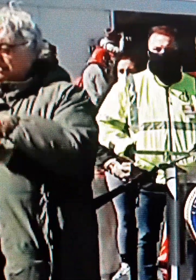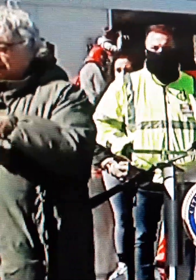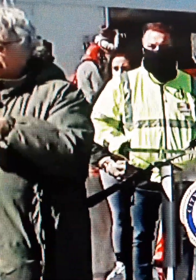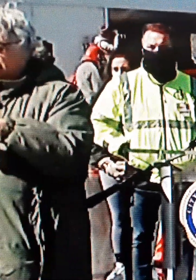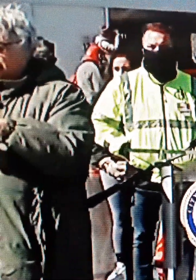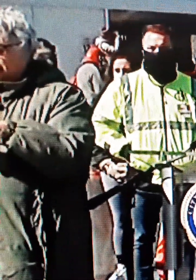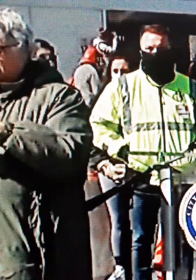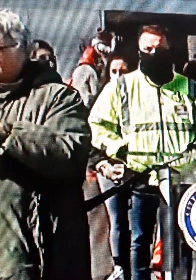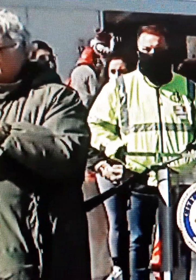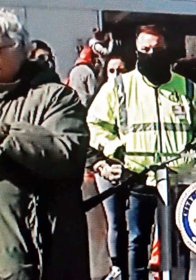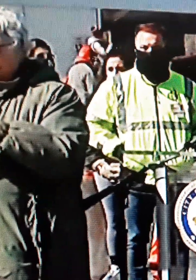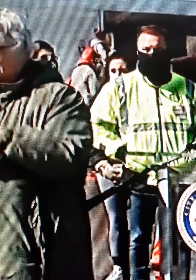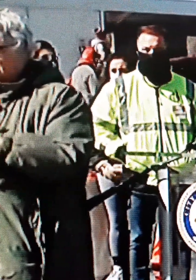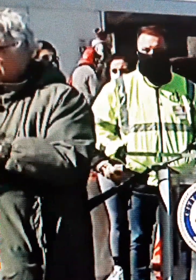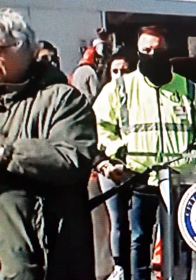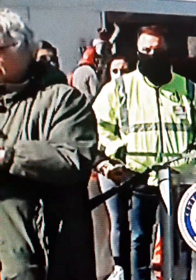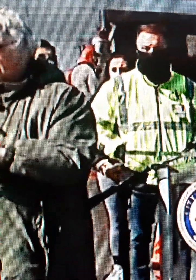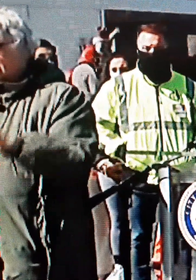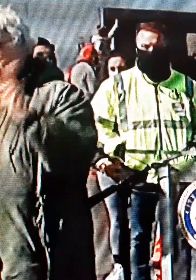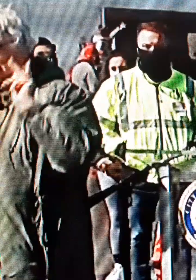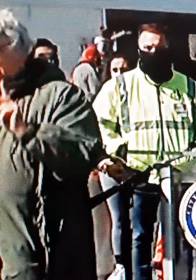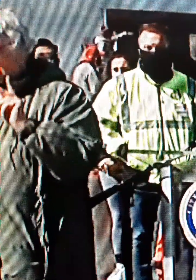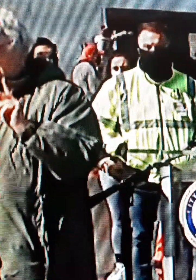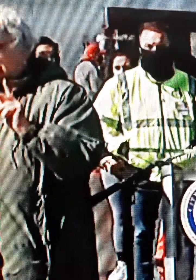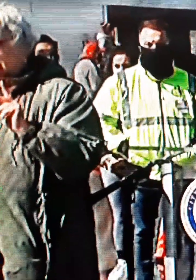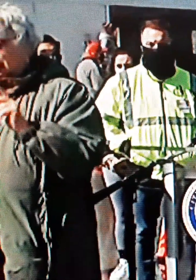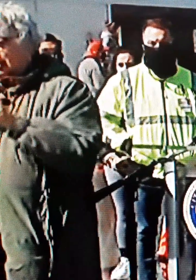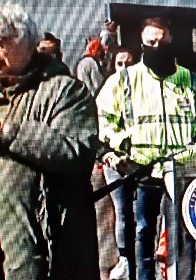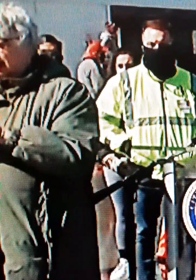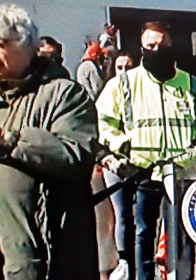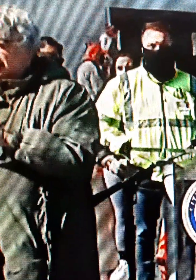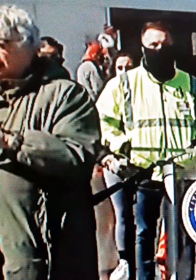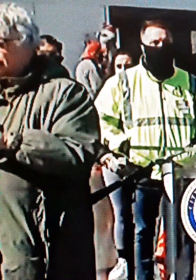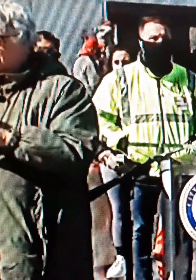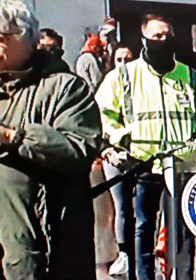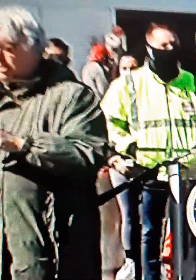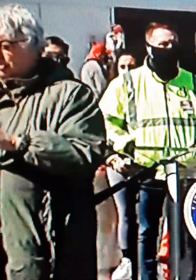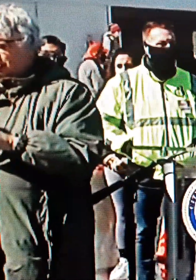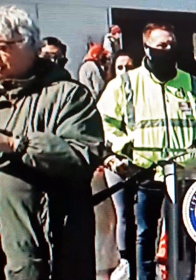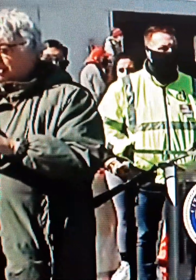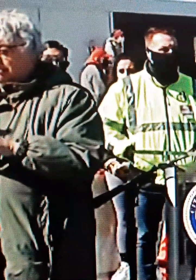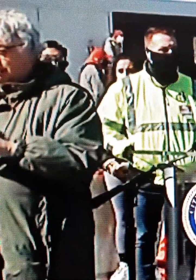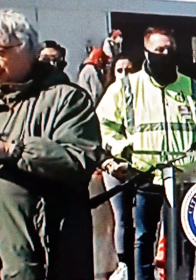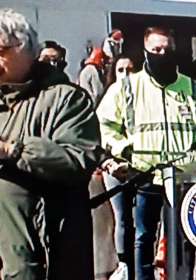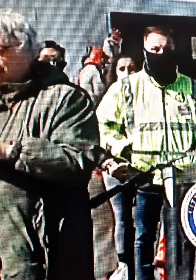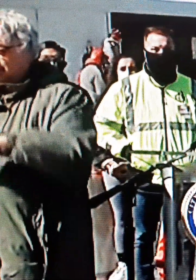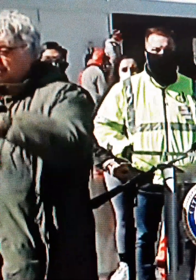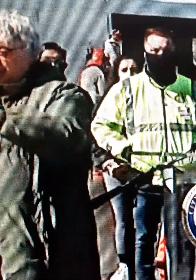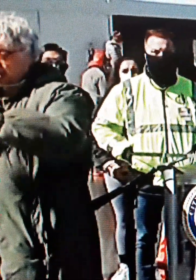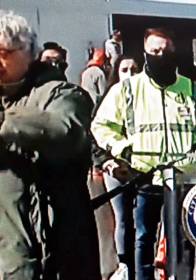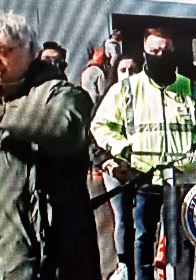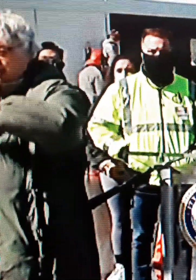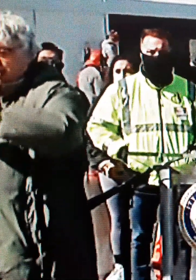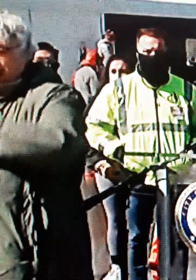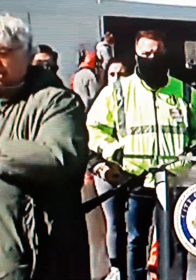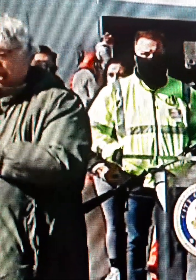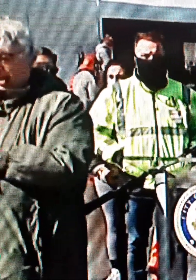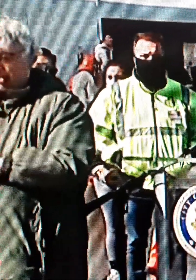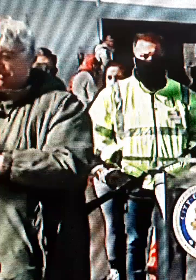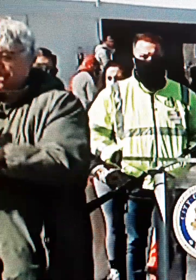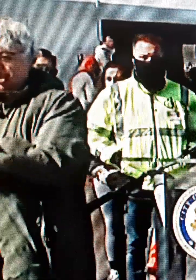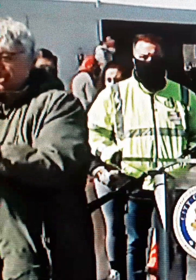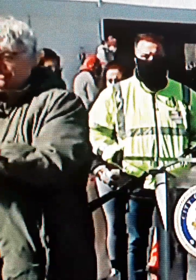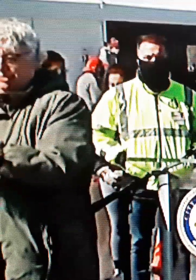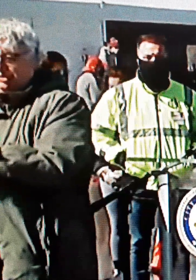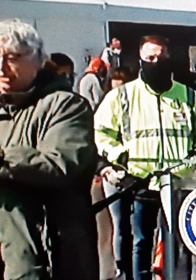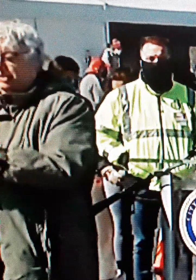up close to 700. And then I do want to thank the National Guard. They have come in and assisting